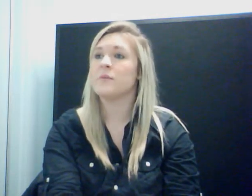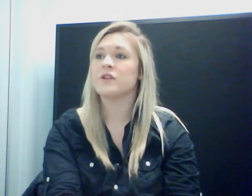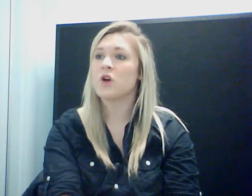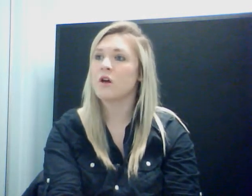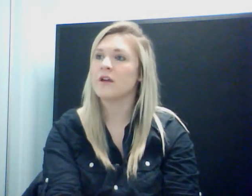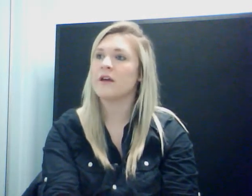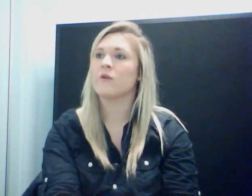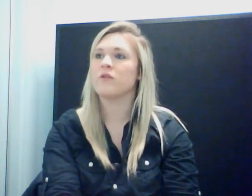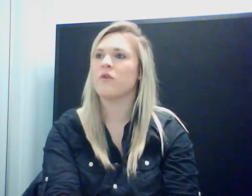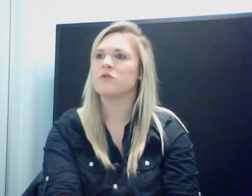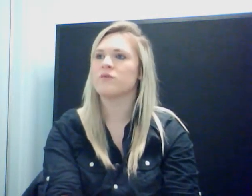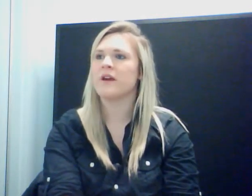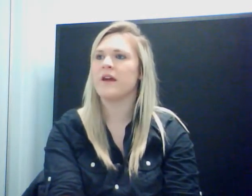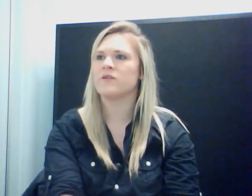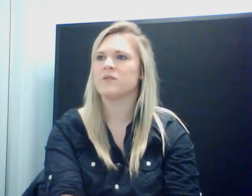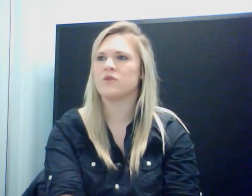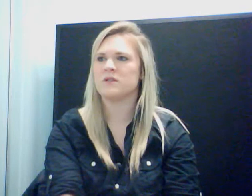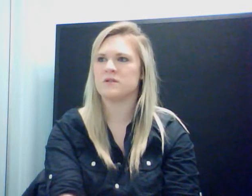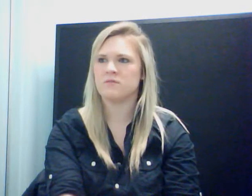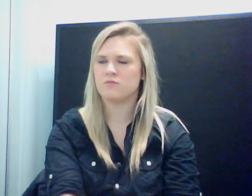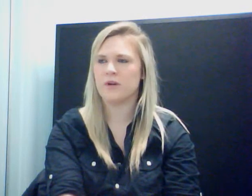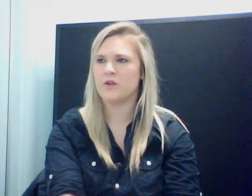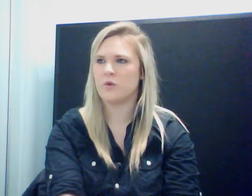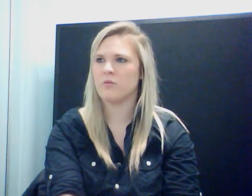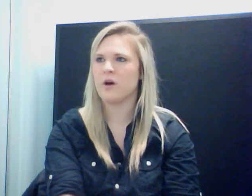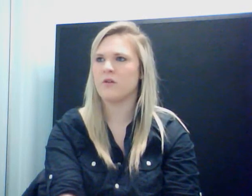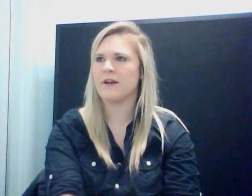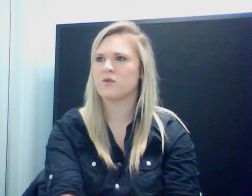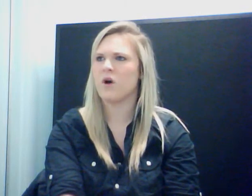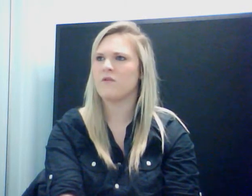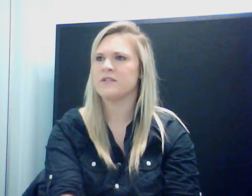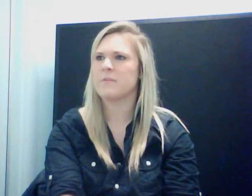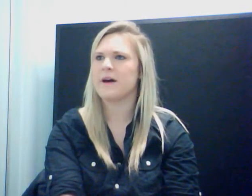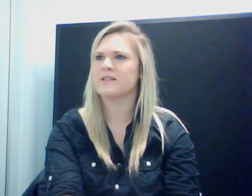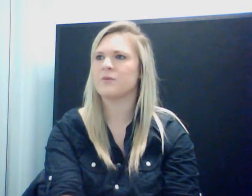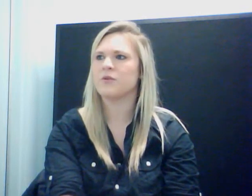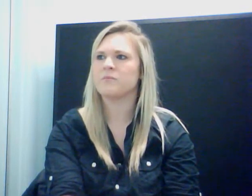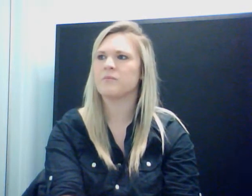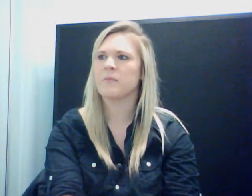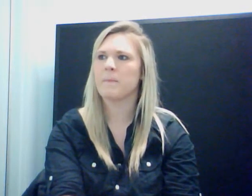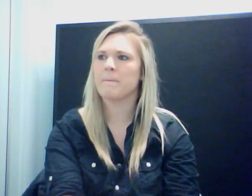somebody's calling or the phone's ringing or someone's ringing the doorbell, the lights will go off. Is that possible?